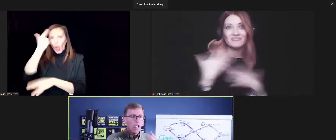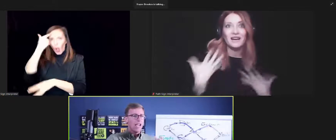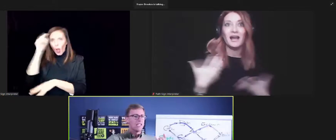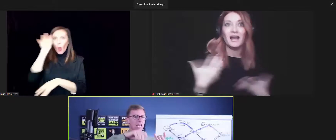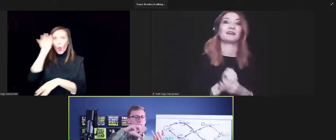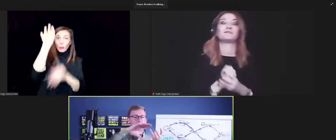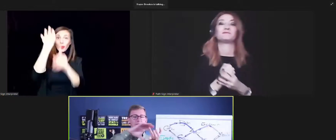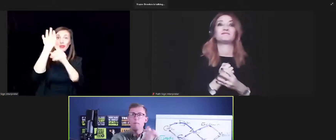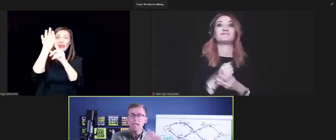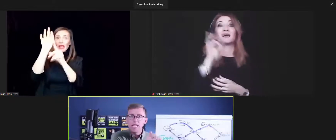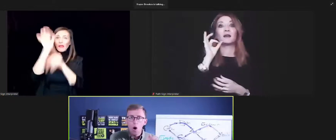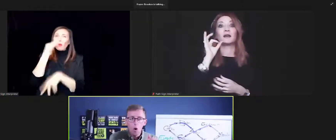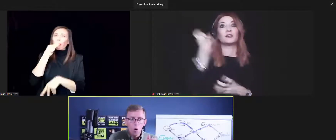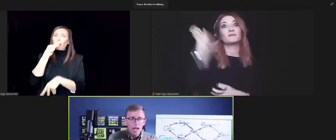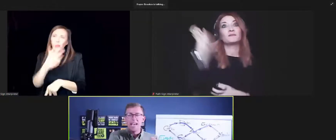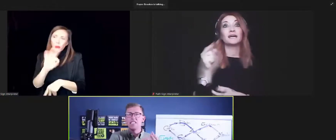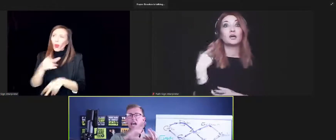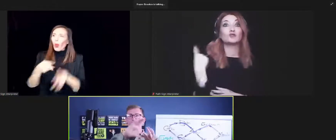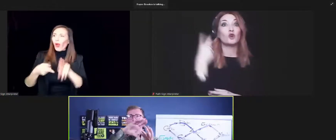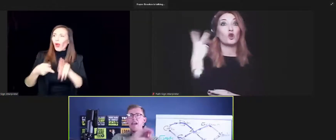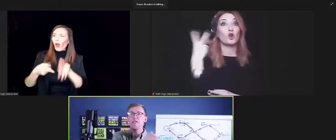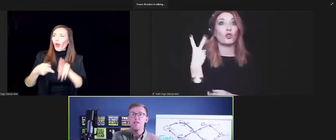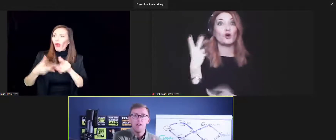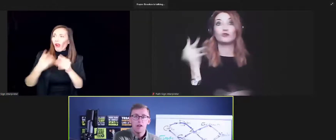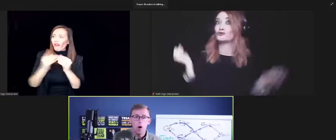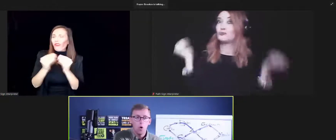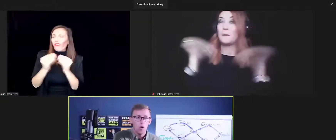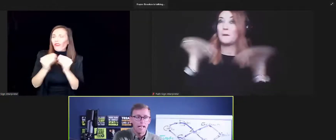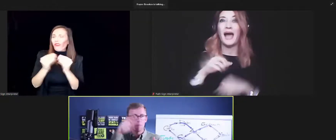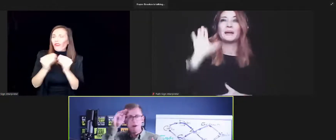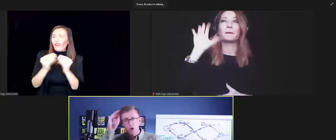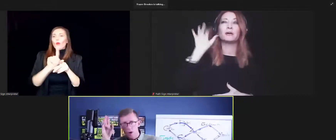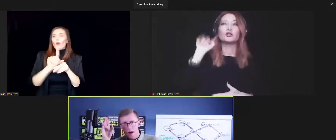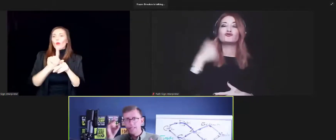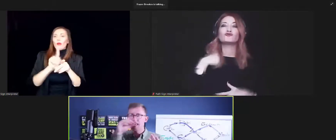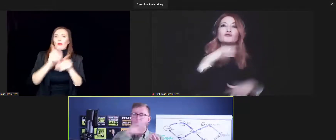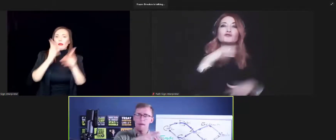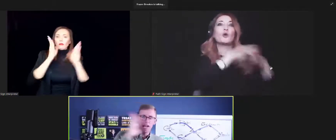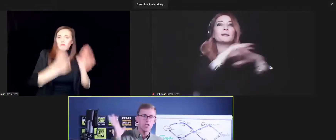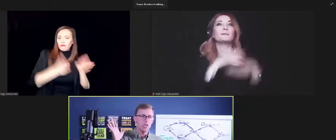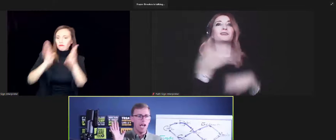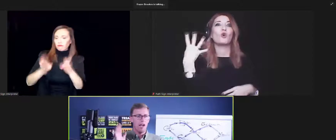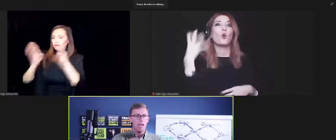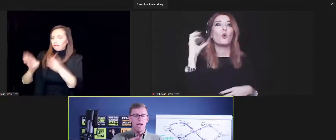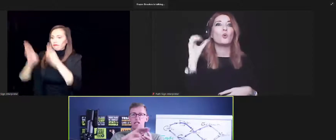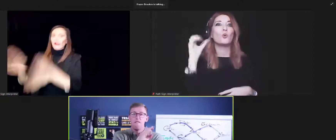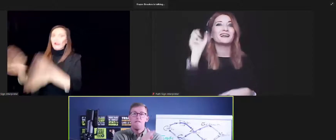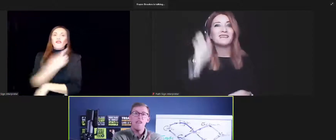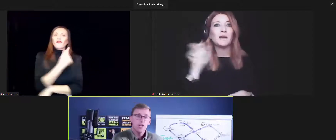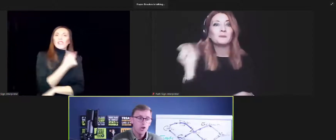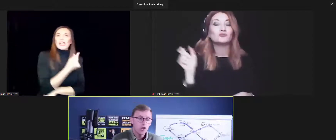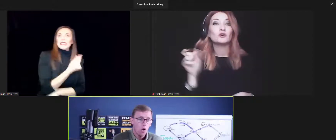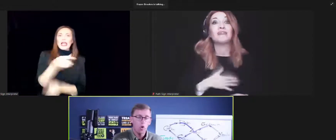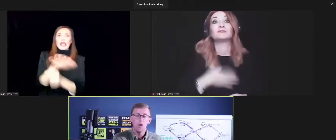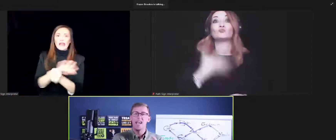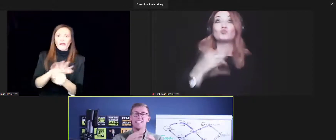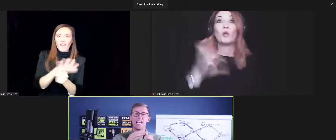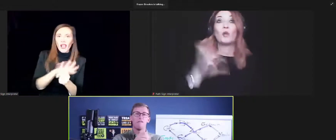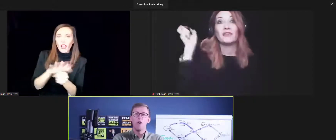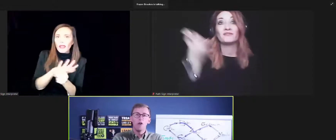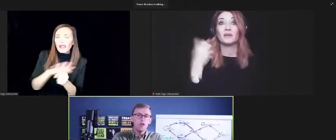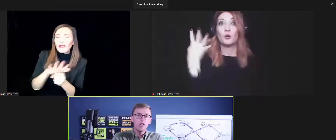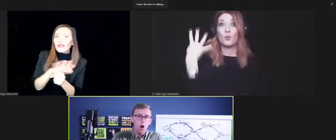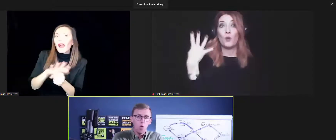goal? Is it a family goal? Is it a faith goal, like spirituality, mindset? Is it a fitness goal? Is